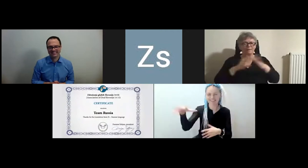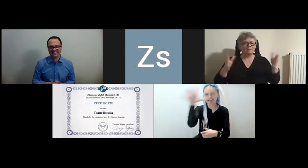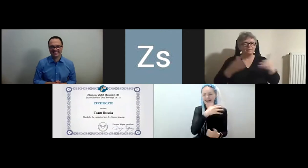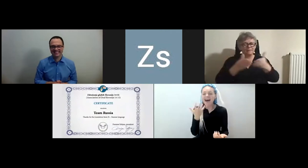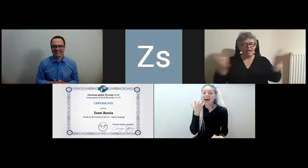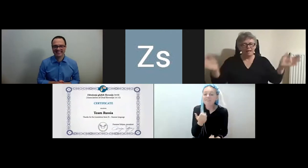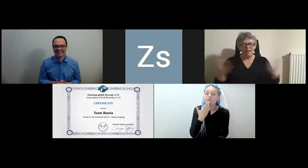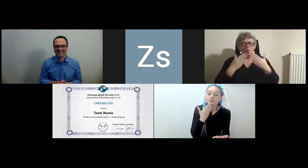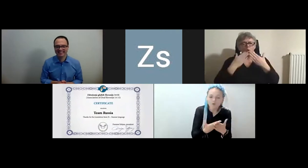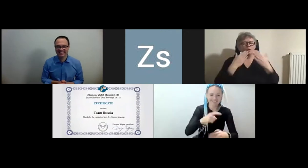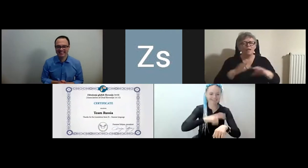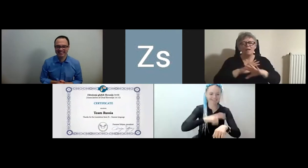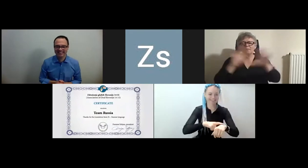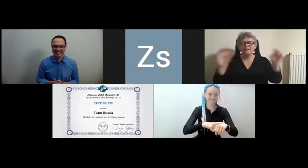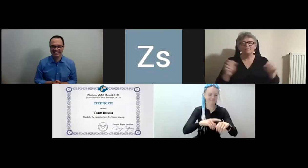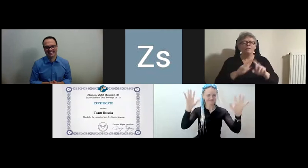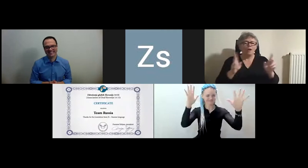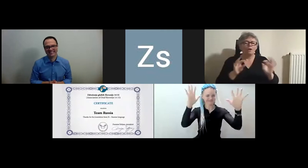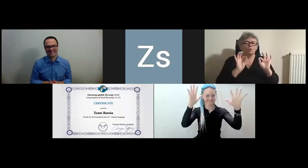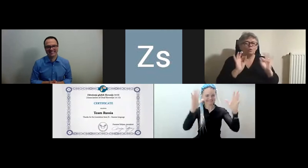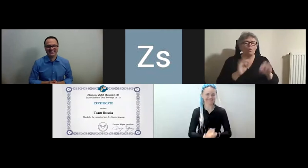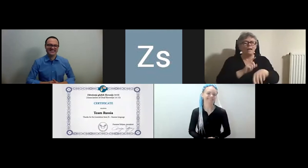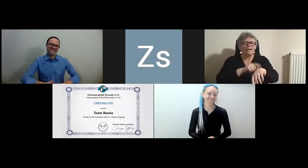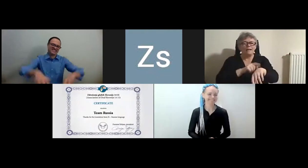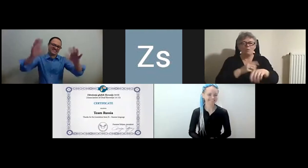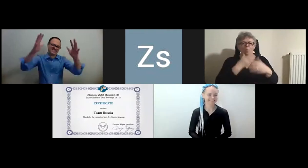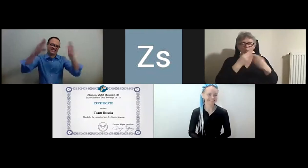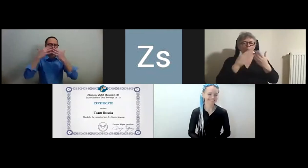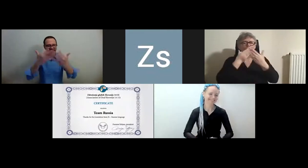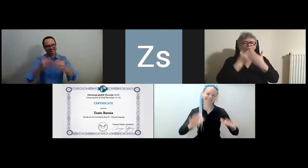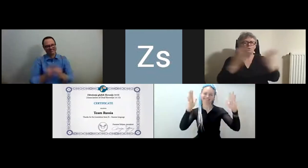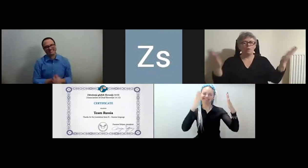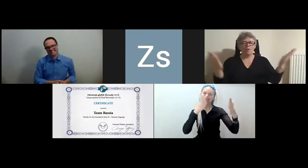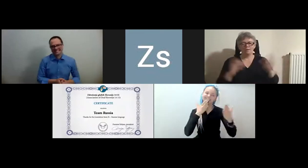Merry Christmas to you all, and have a good time.